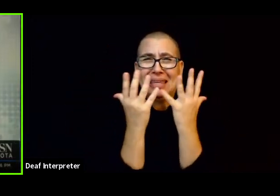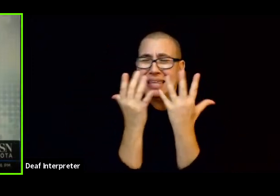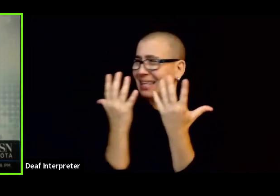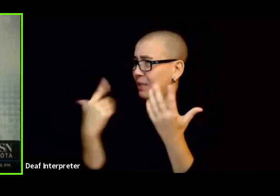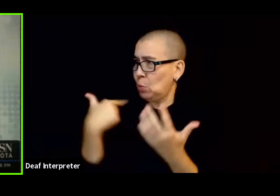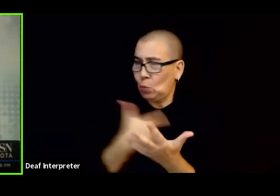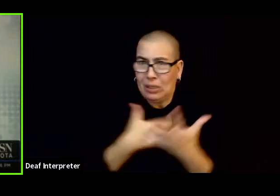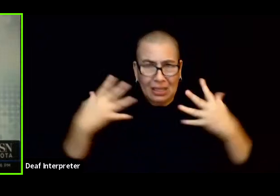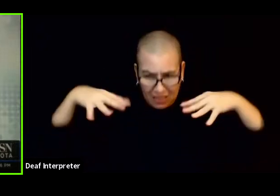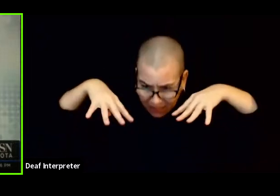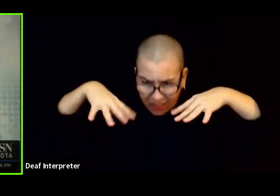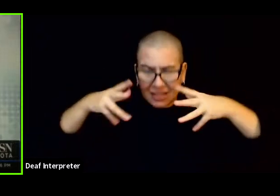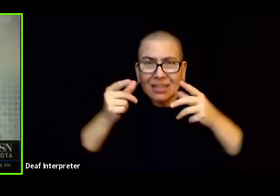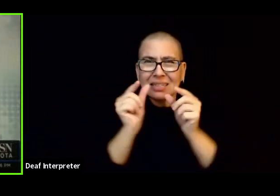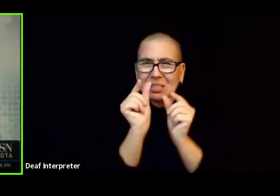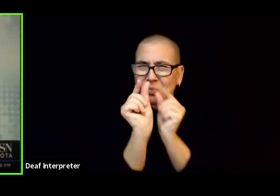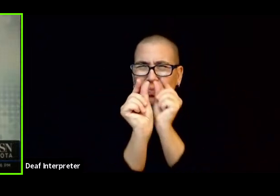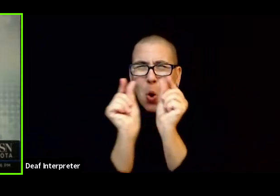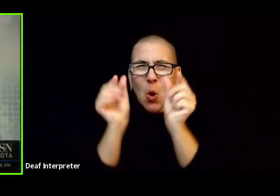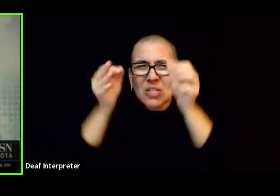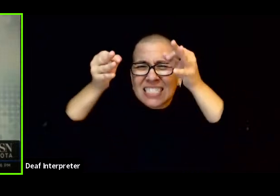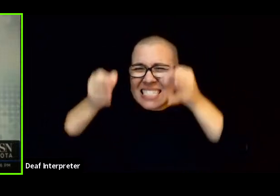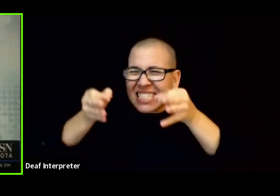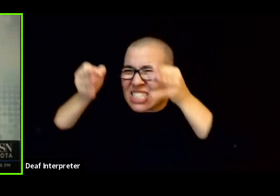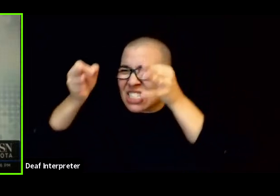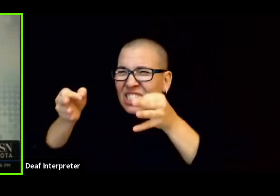that are the issue here.